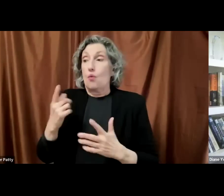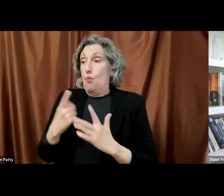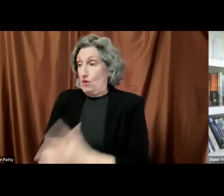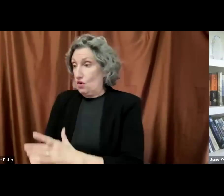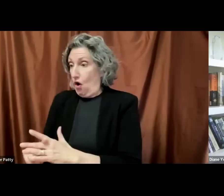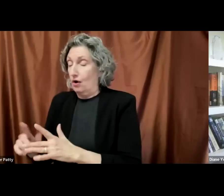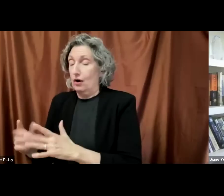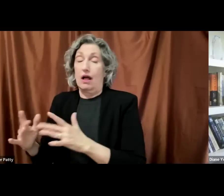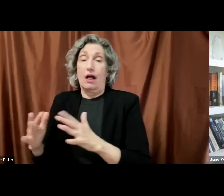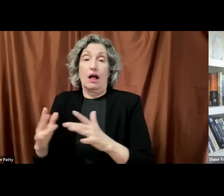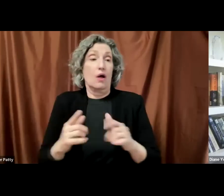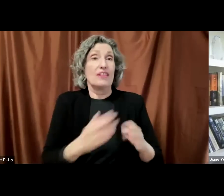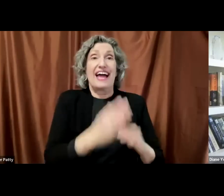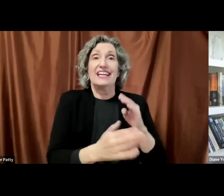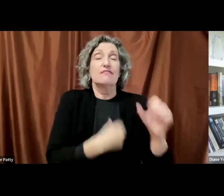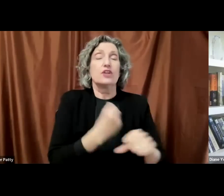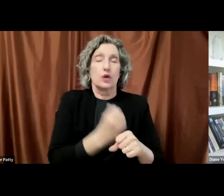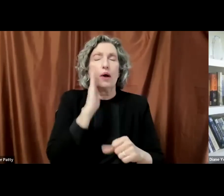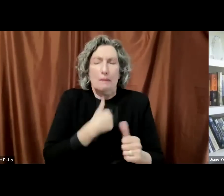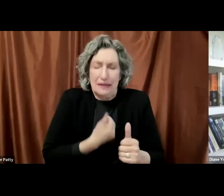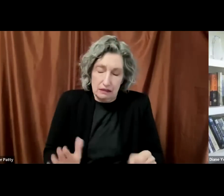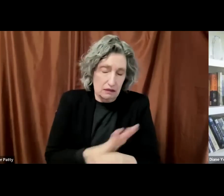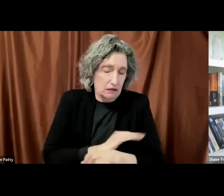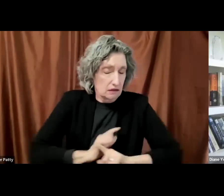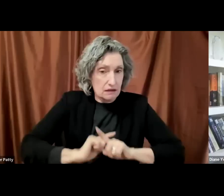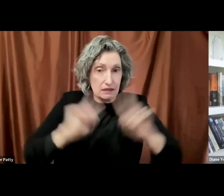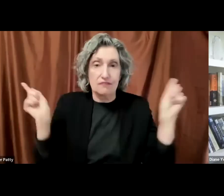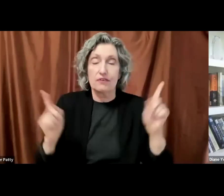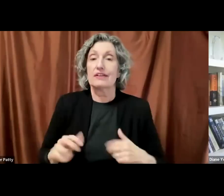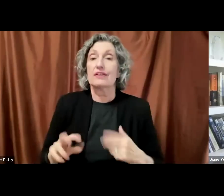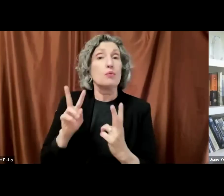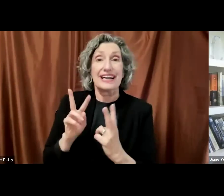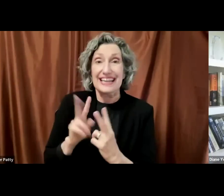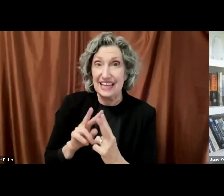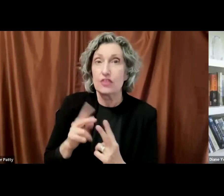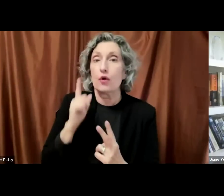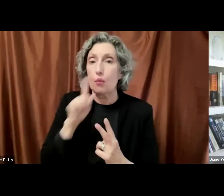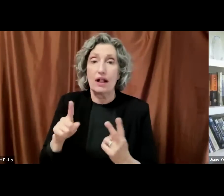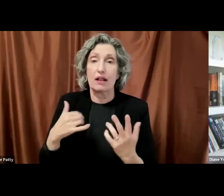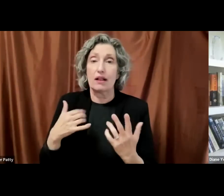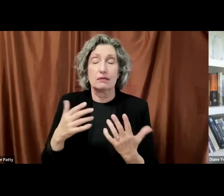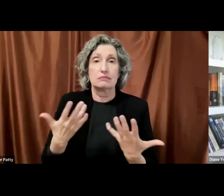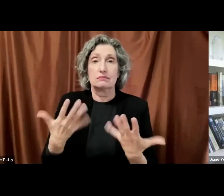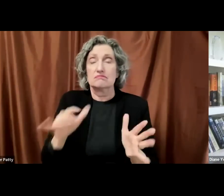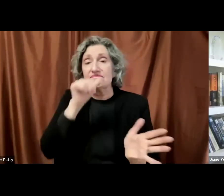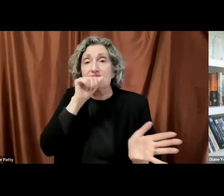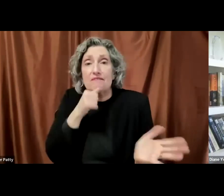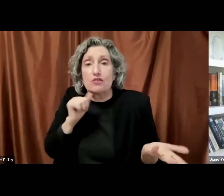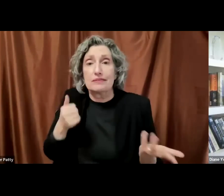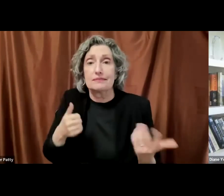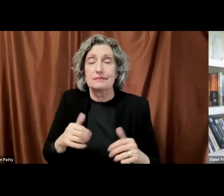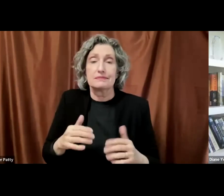started. We'll either end this year on a spectrum of harm, somewhere from somewhat harmed